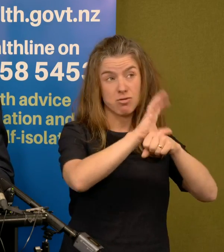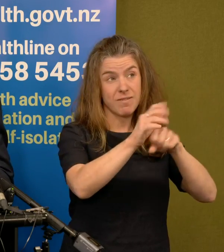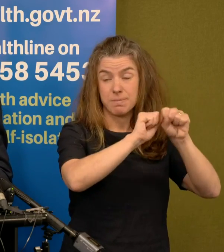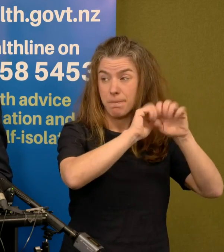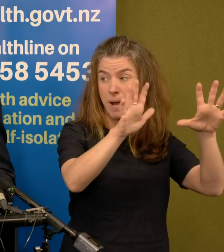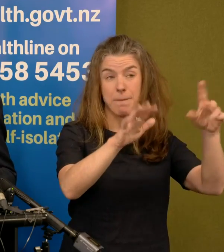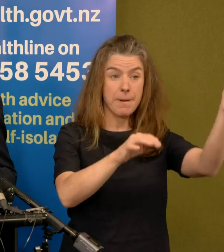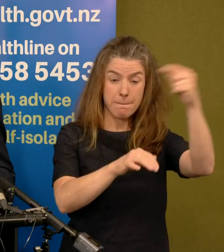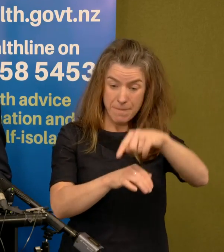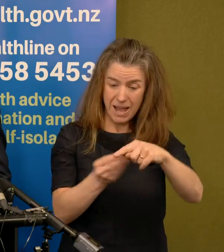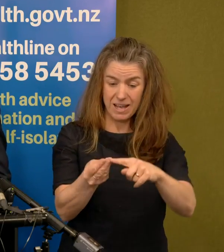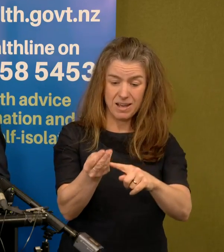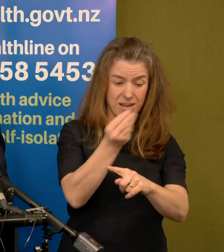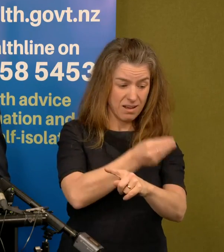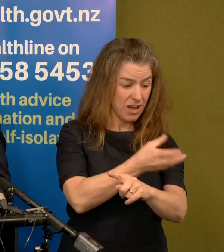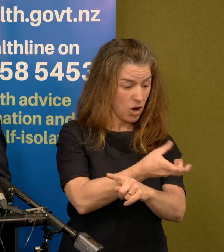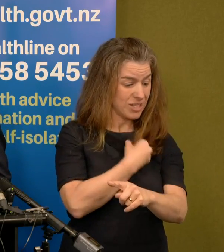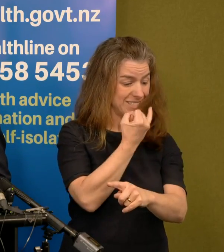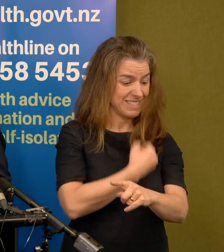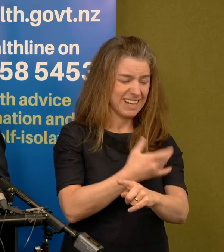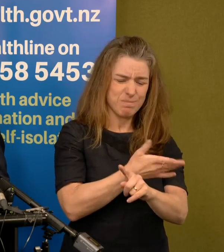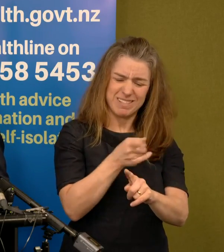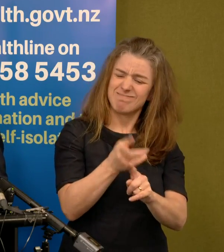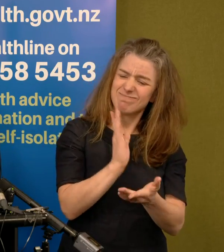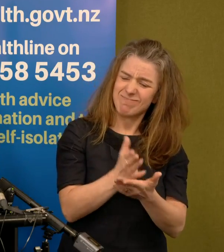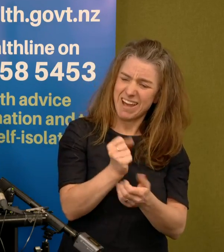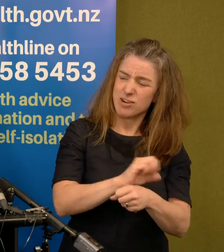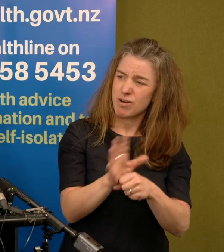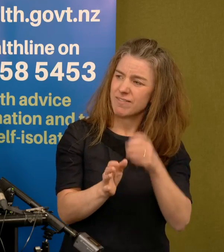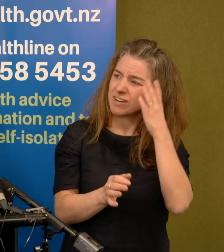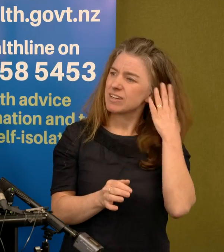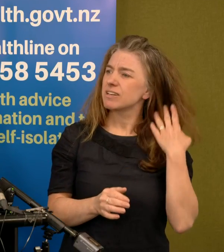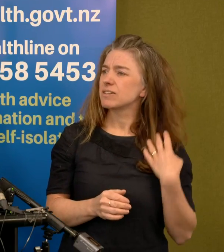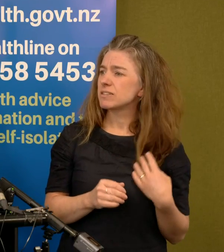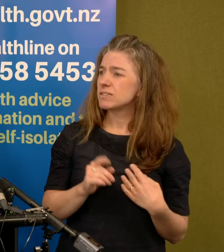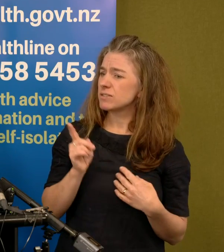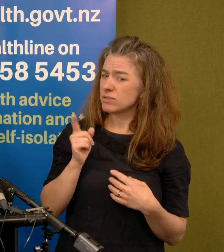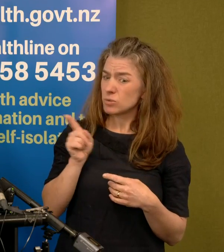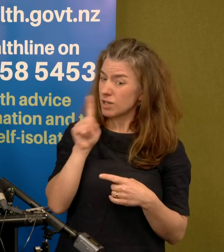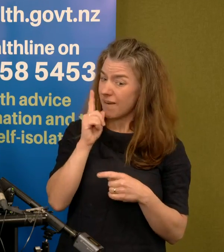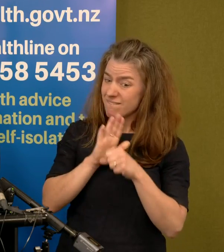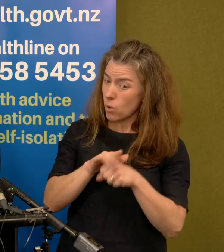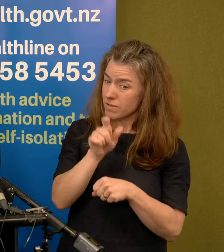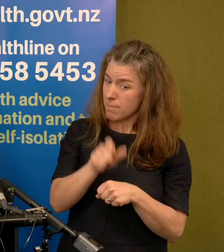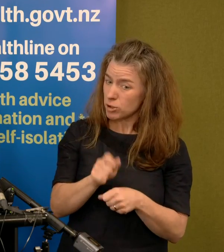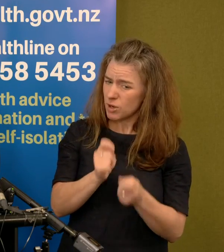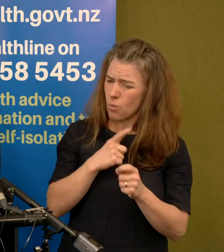of a number of cases in other countries right around the world. Is it a case of you can't compel this person to take a test, or you're